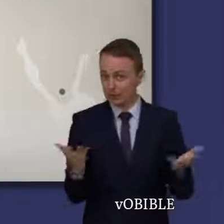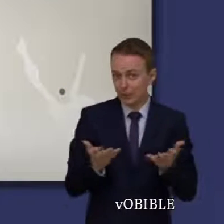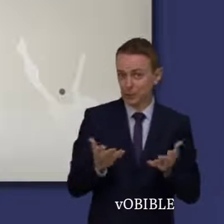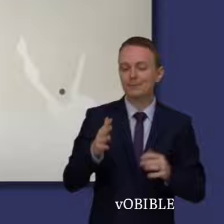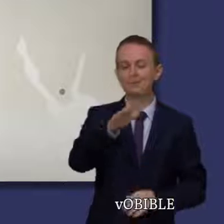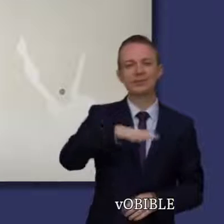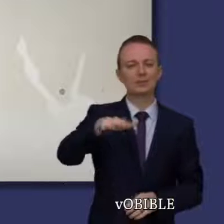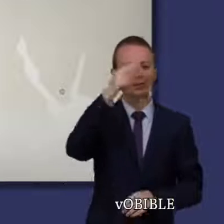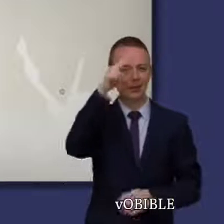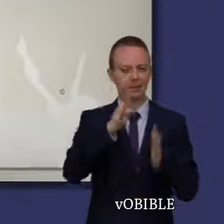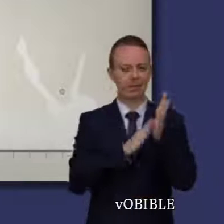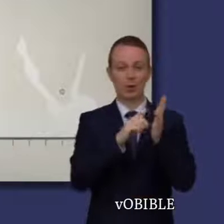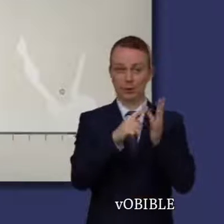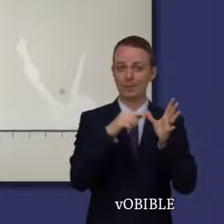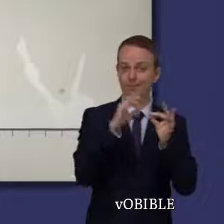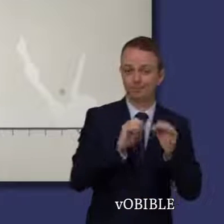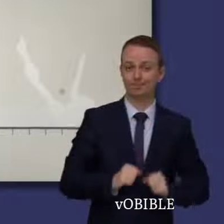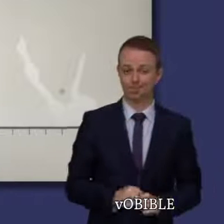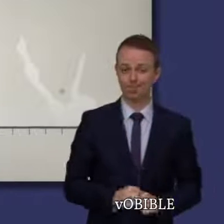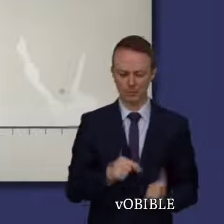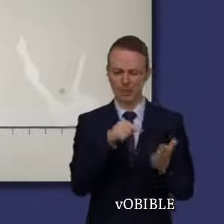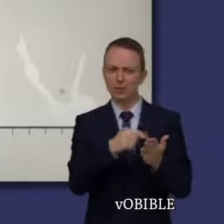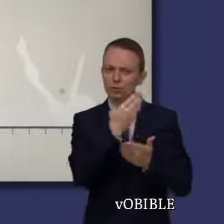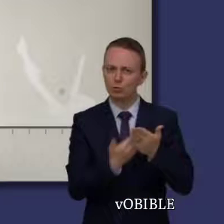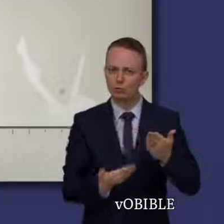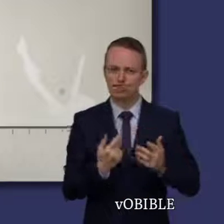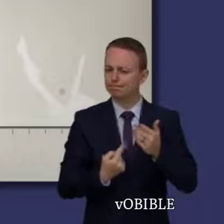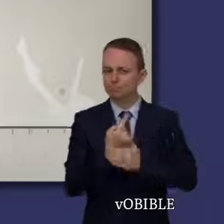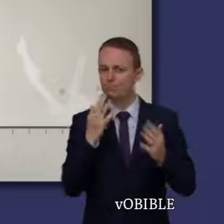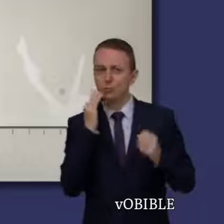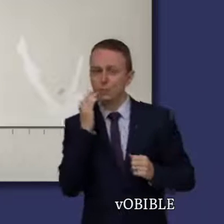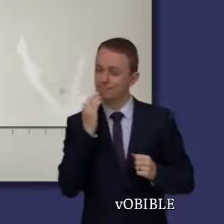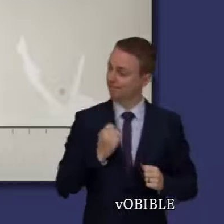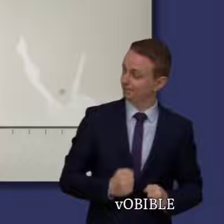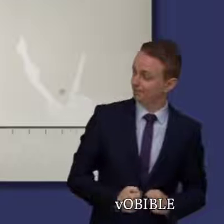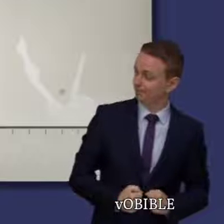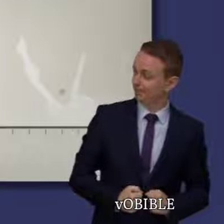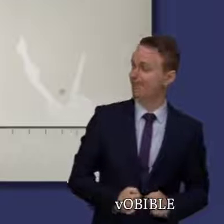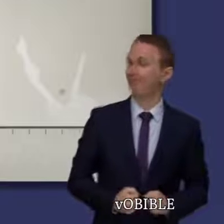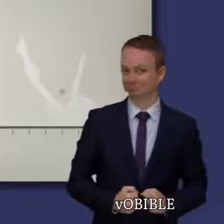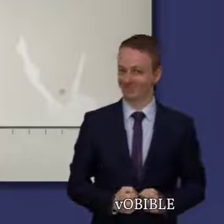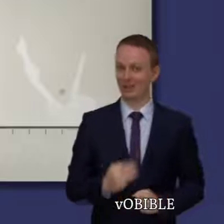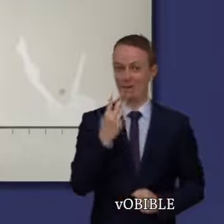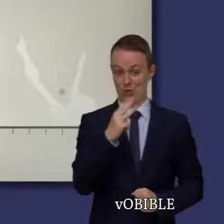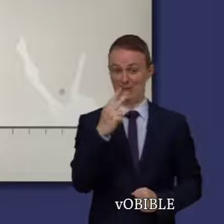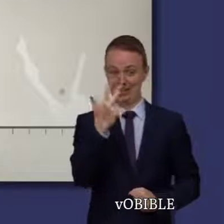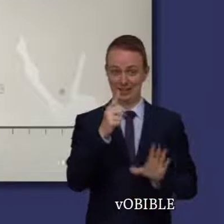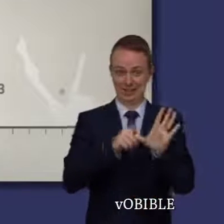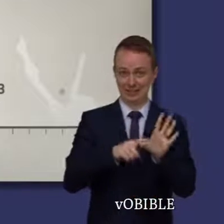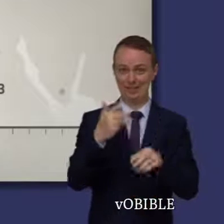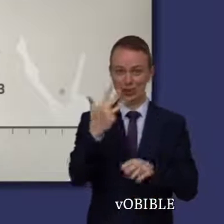Moab. The narrative covers a period of 38 years and 9 months, from 1512